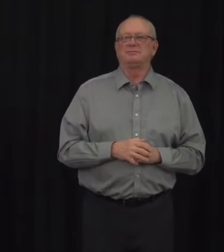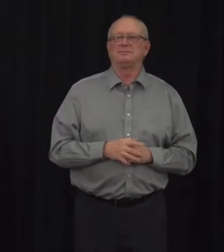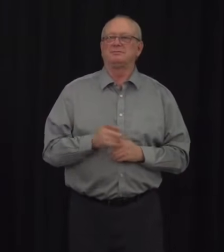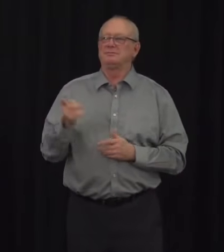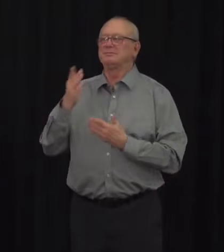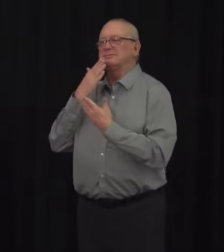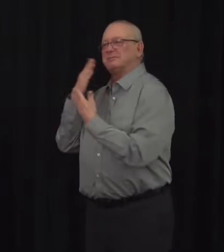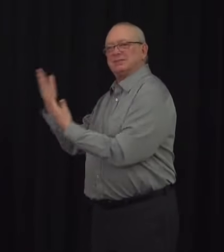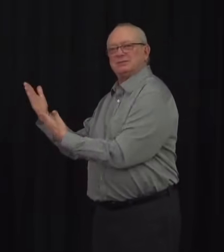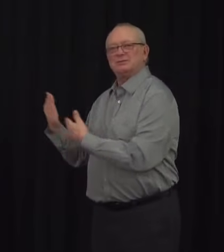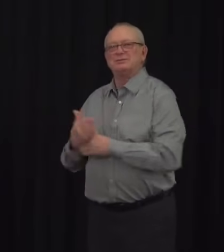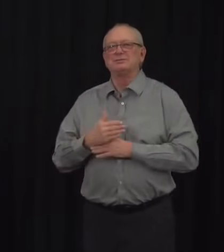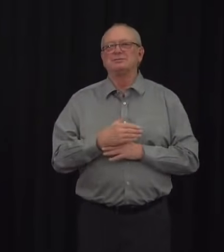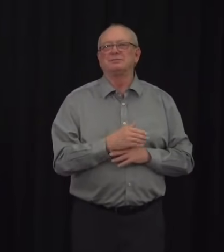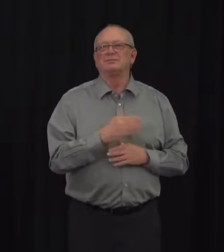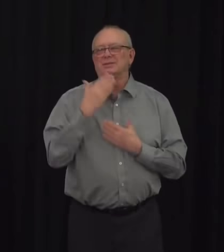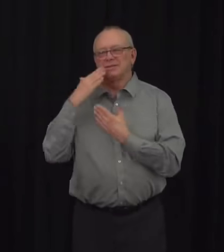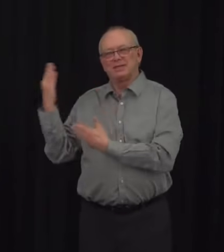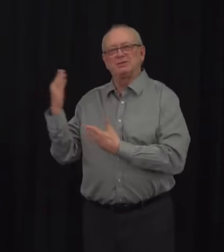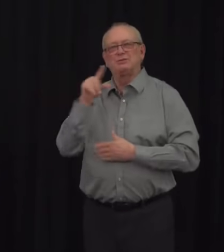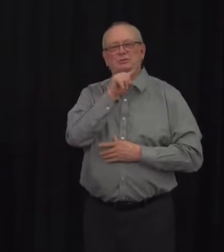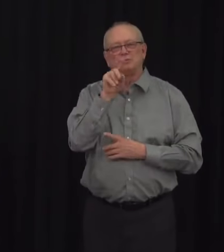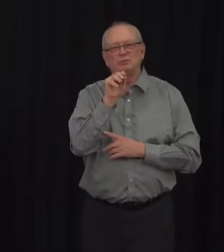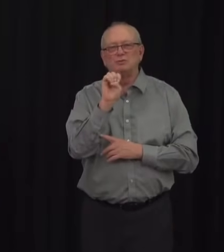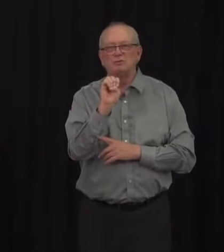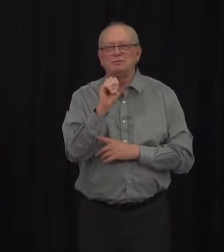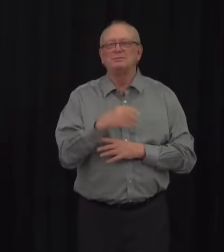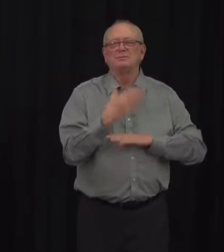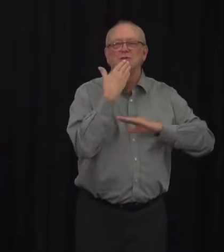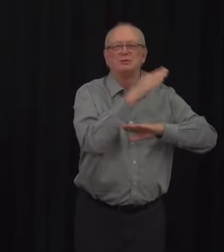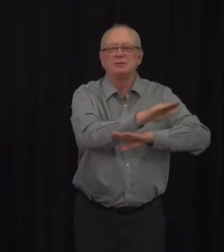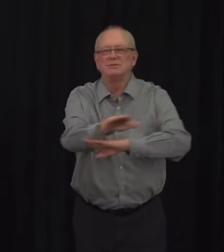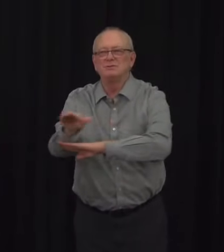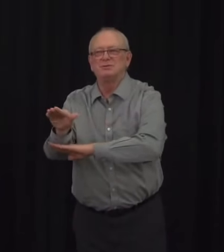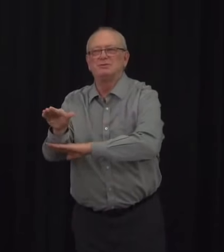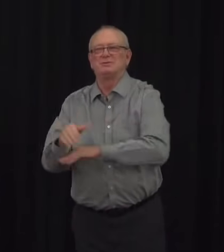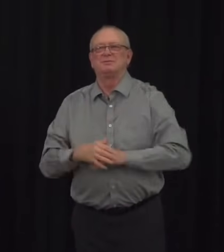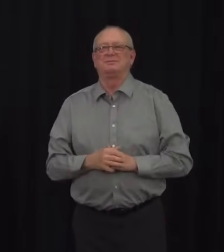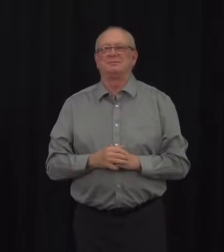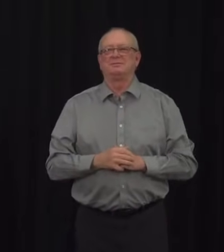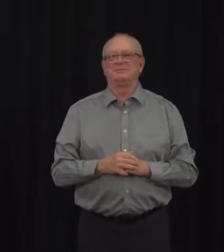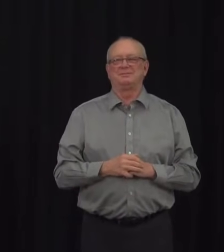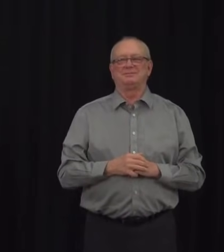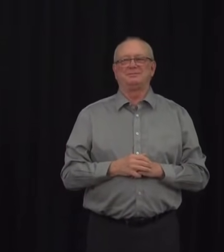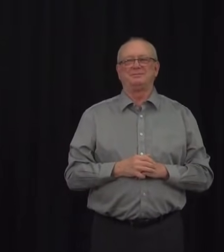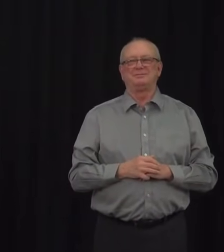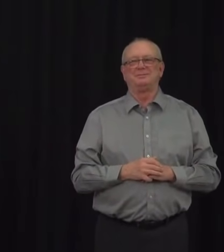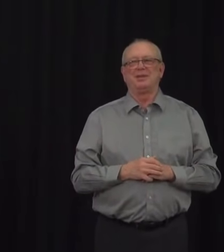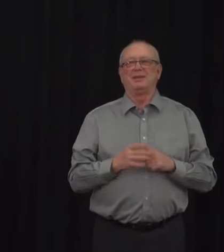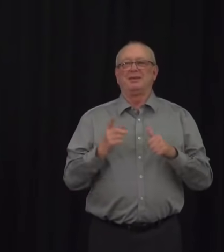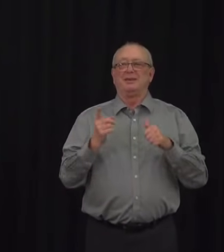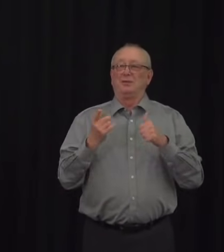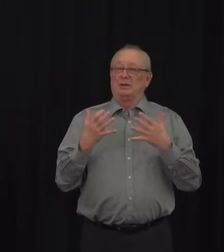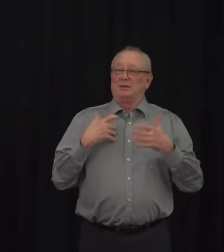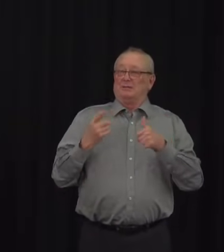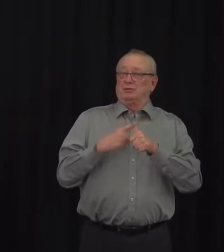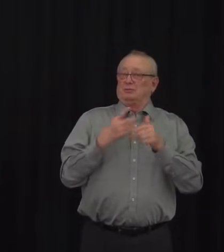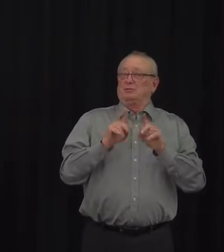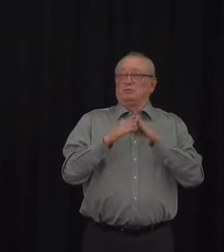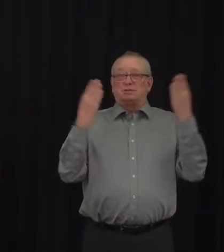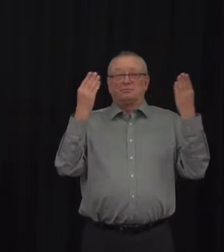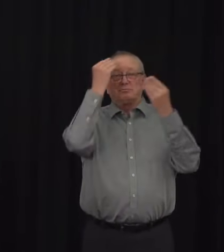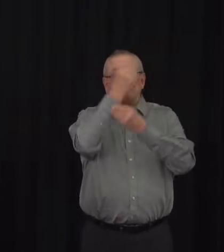Thank you, Zoe, and good afternoon, everyone. Before we begin, I would like to recognize that today is National Child